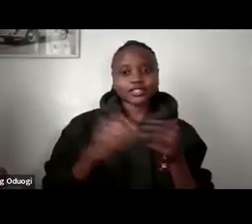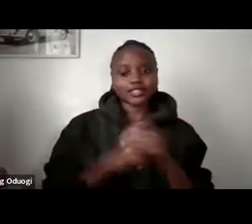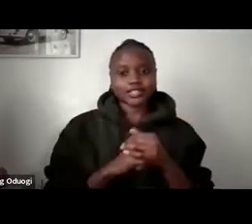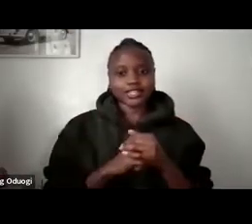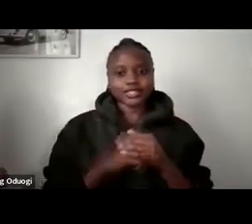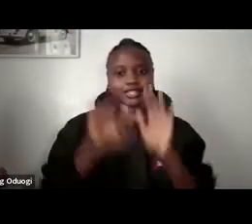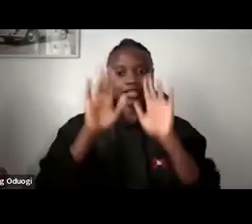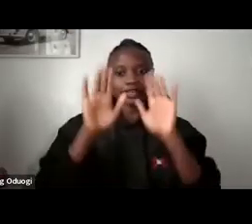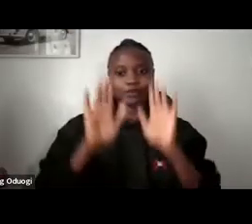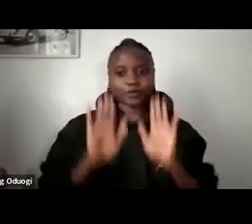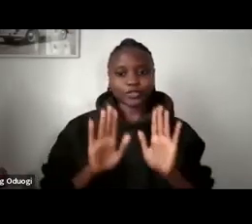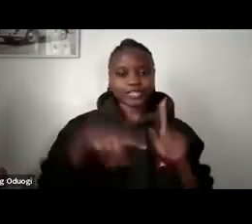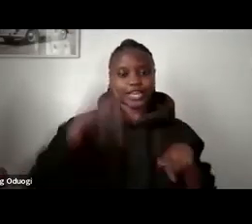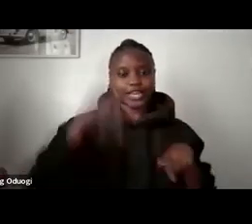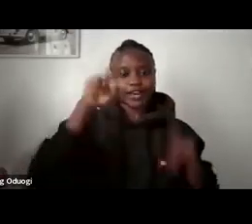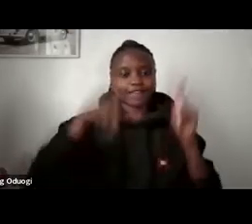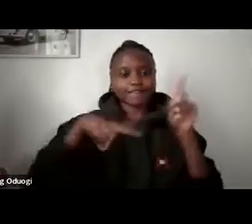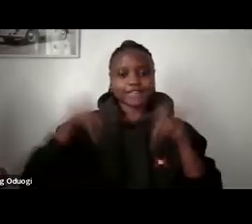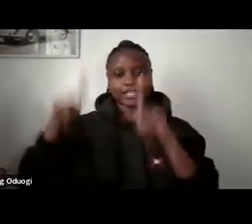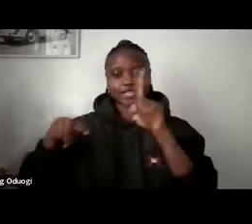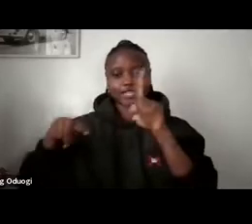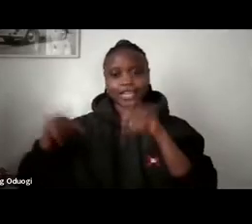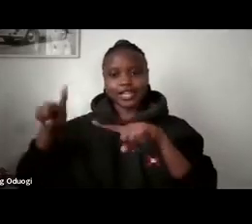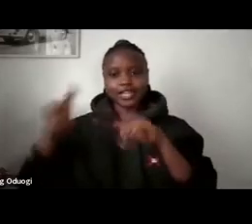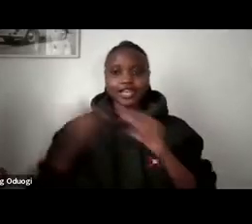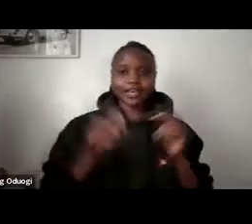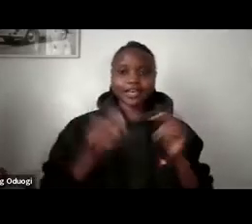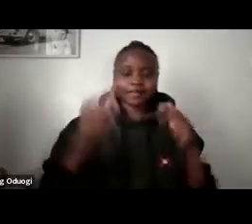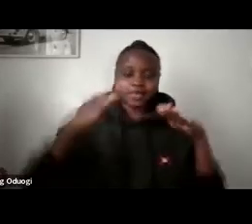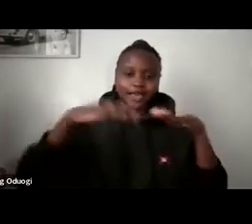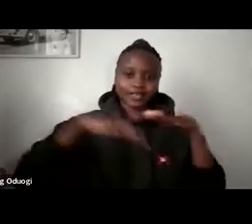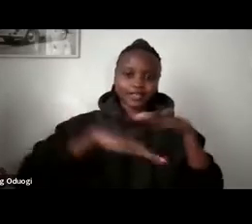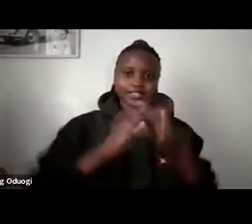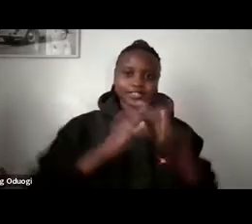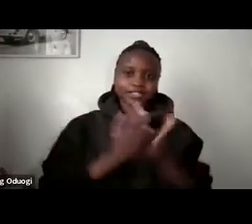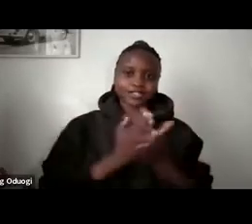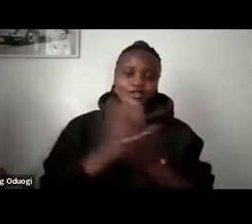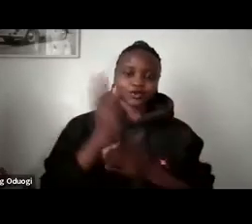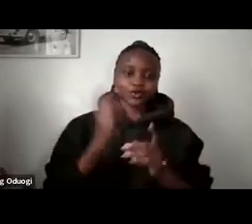can be accessed through various